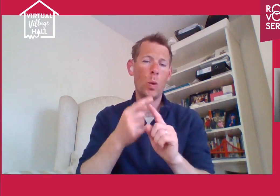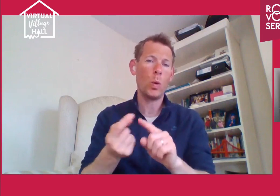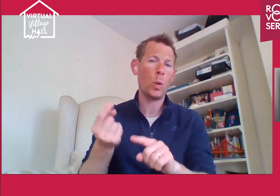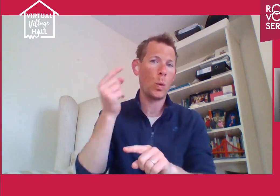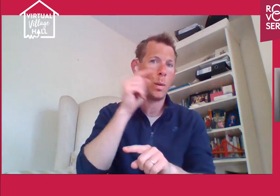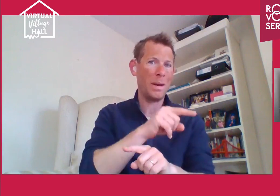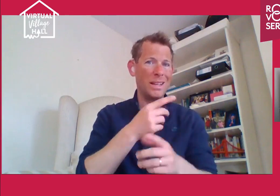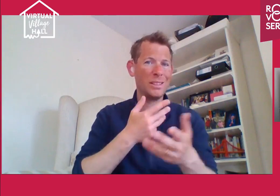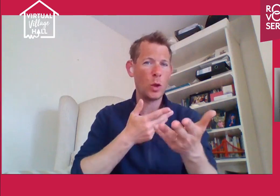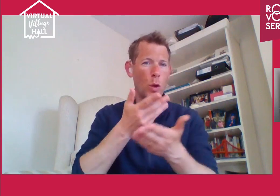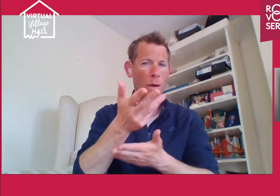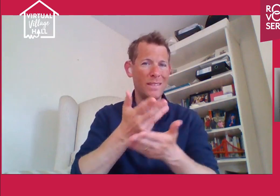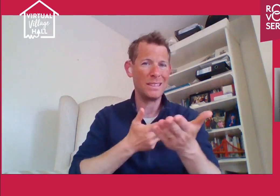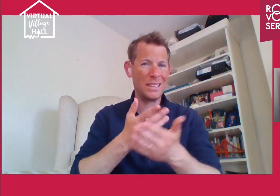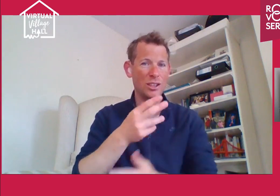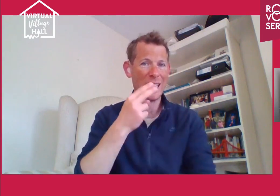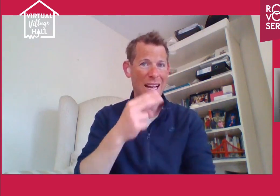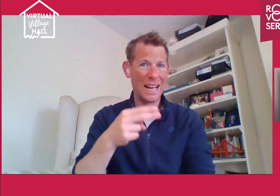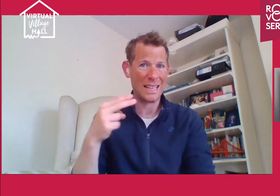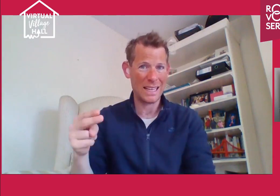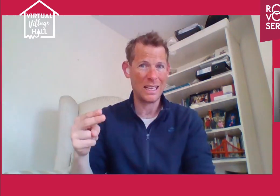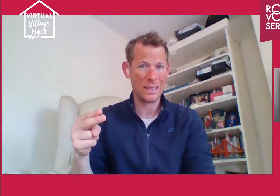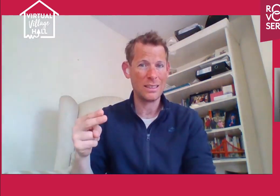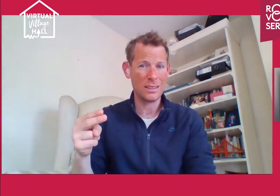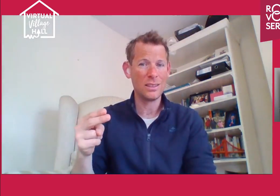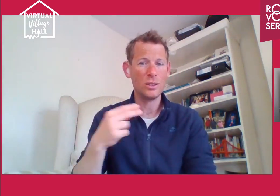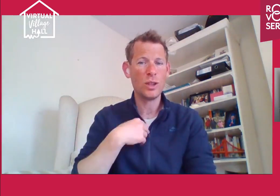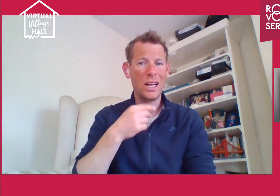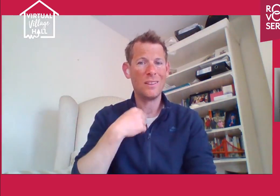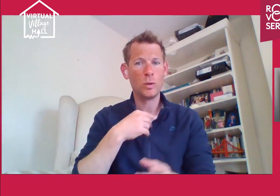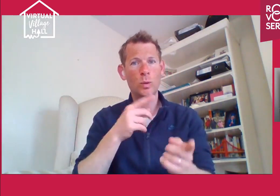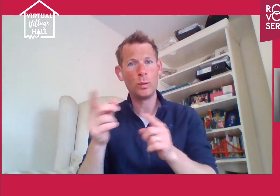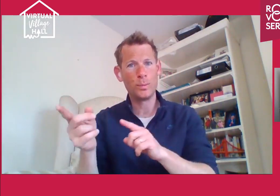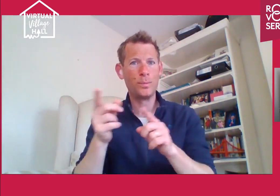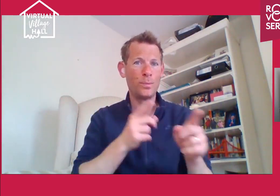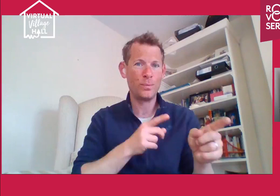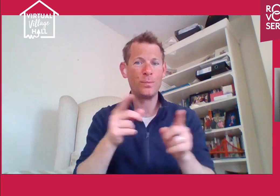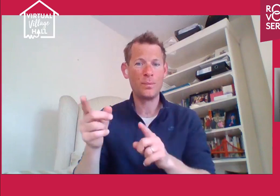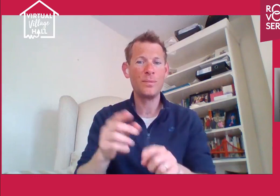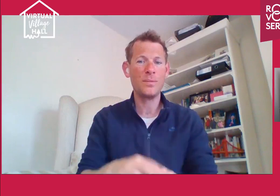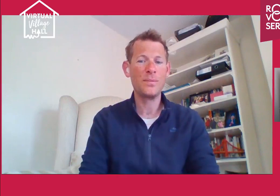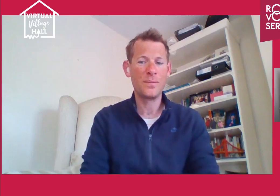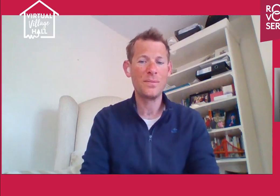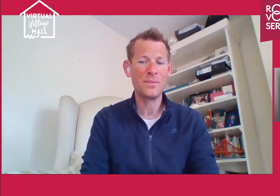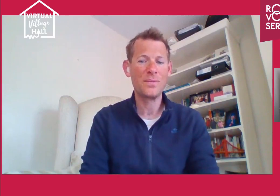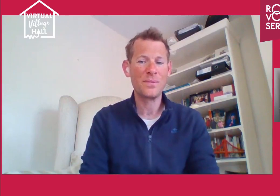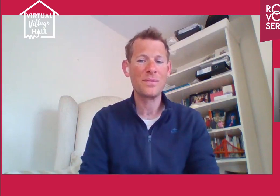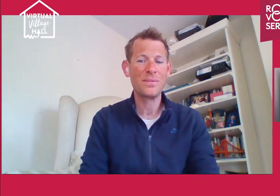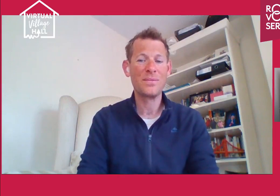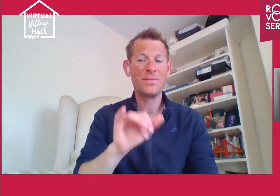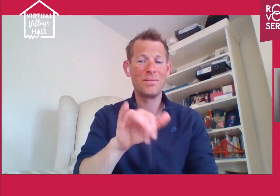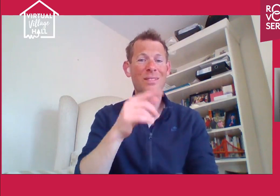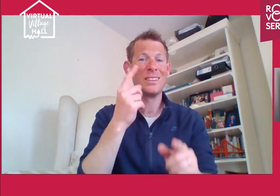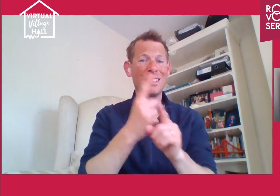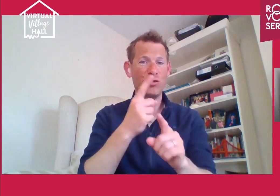finger spelling and the alphabet. And we can go through the conversation again. So I'll go back and forth and switch in between.